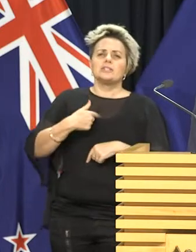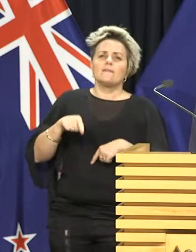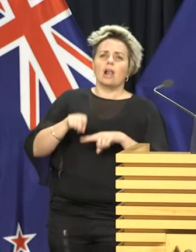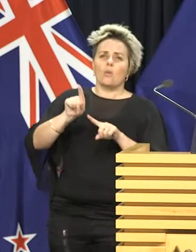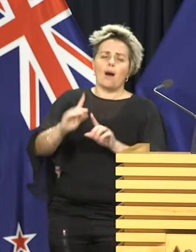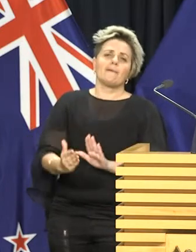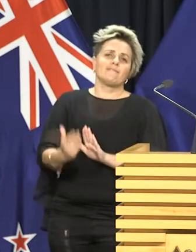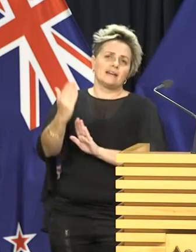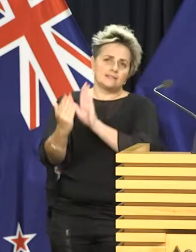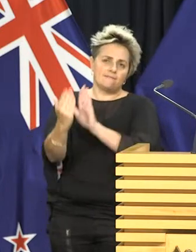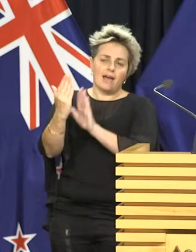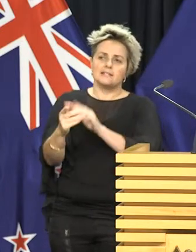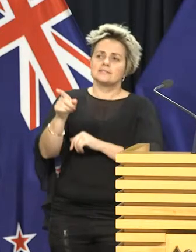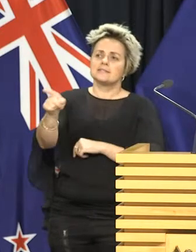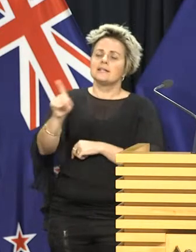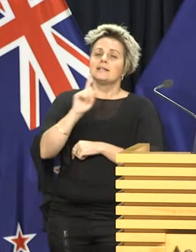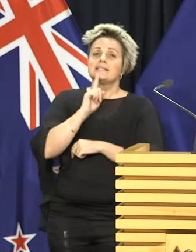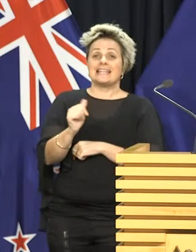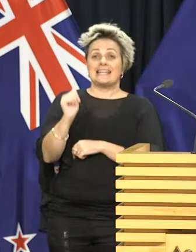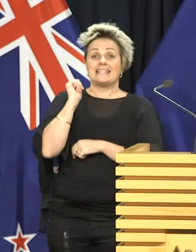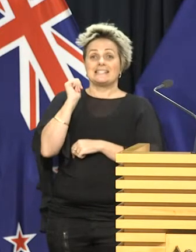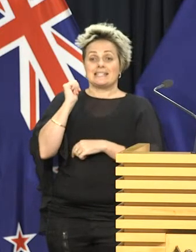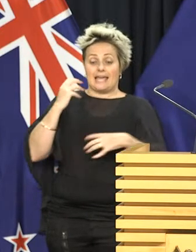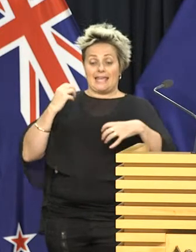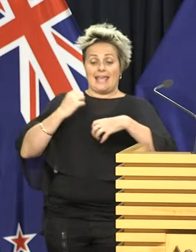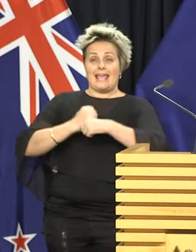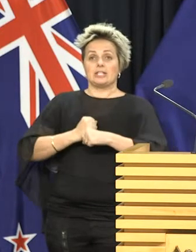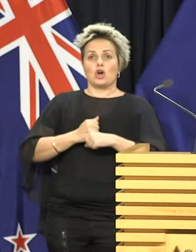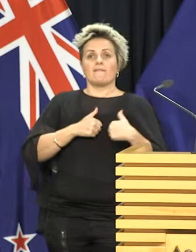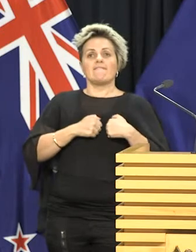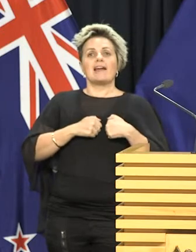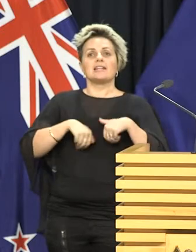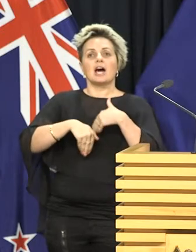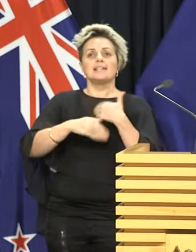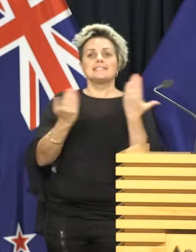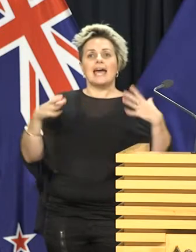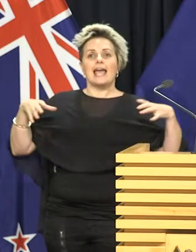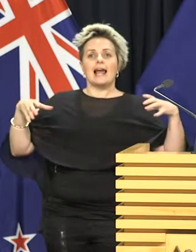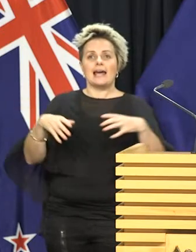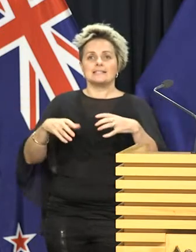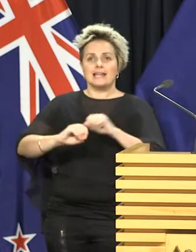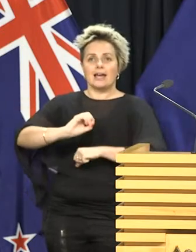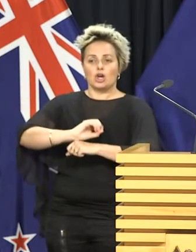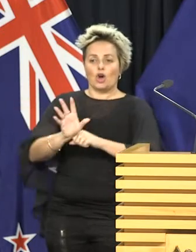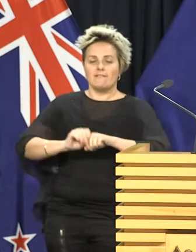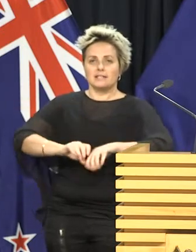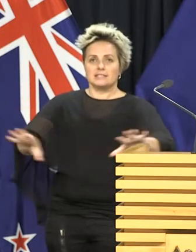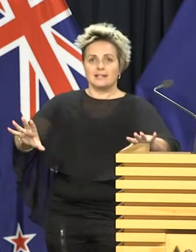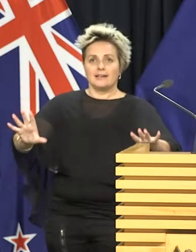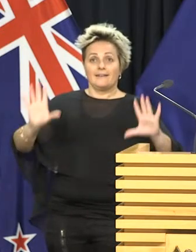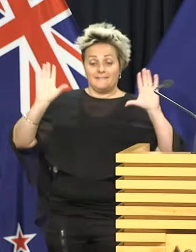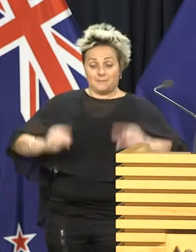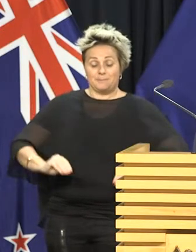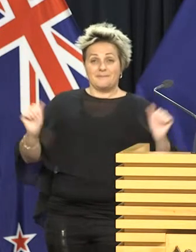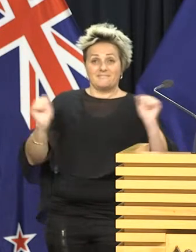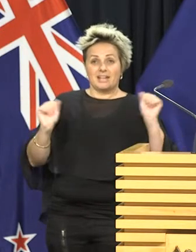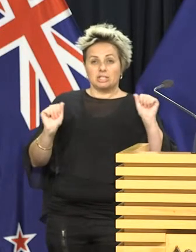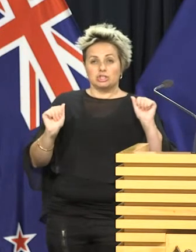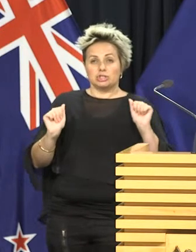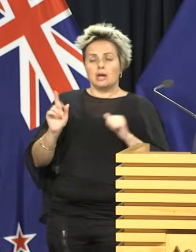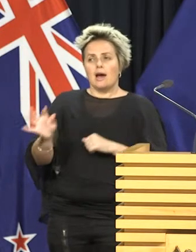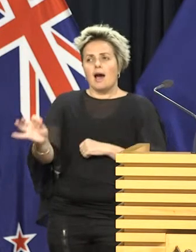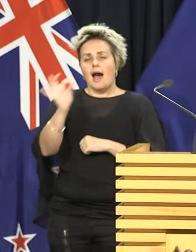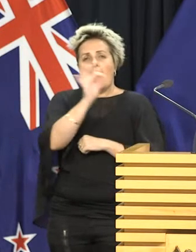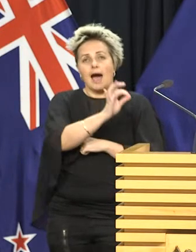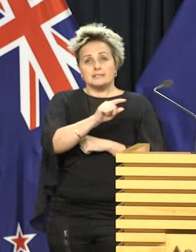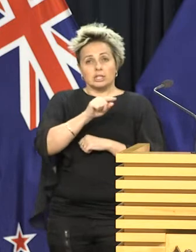to face. Yesterday was the official end of the Valentine's Day cluster, as it were. Have you come any close, or your officials become